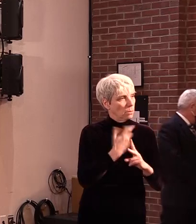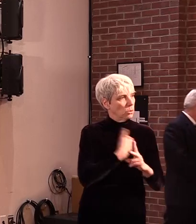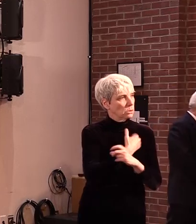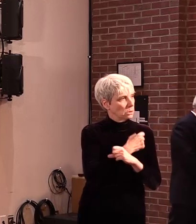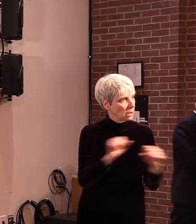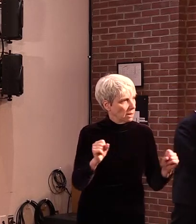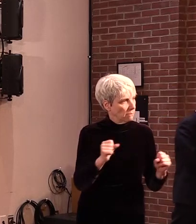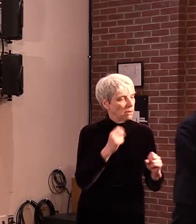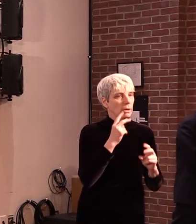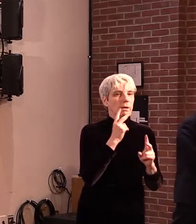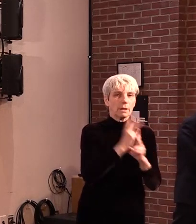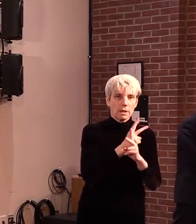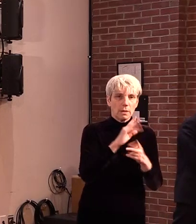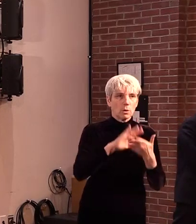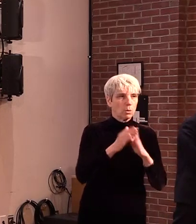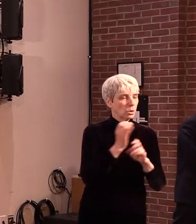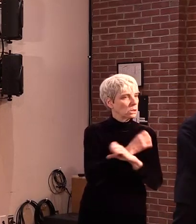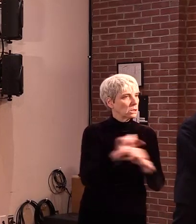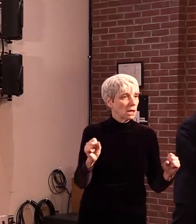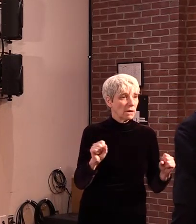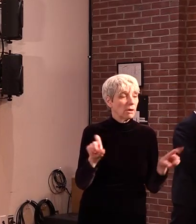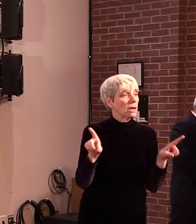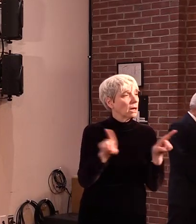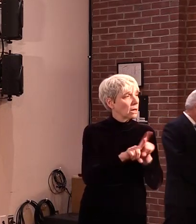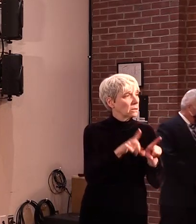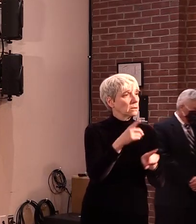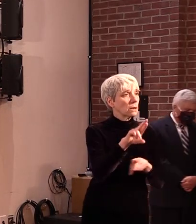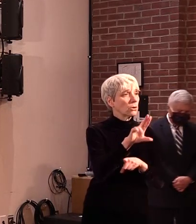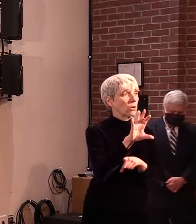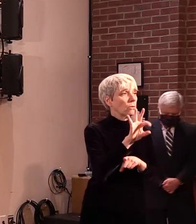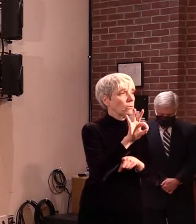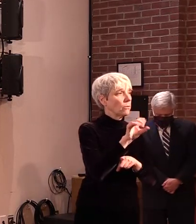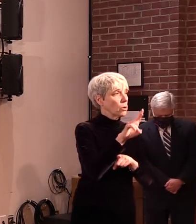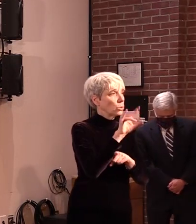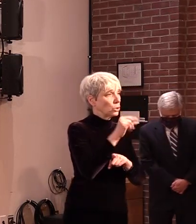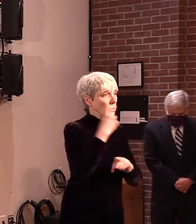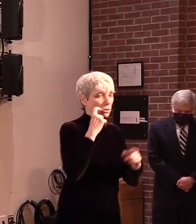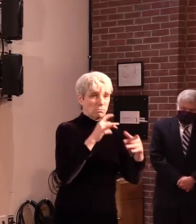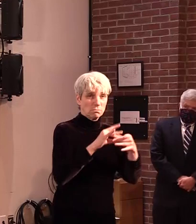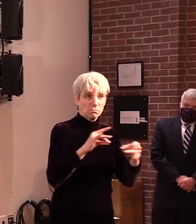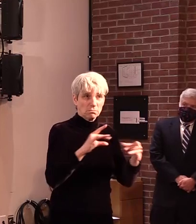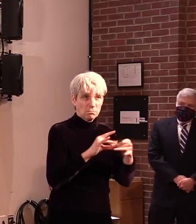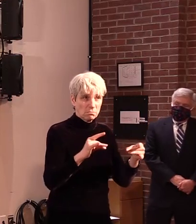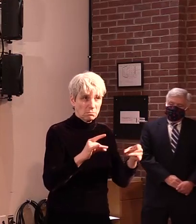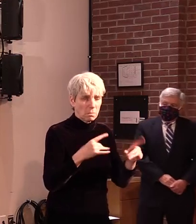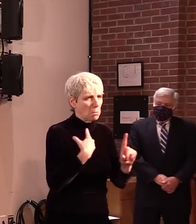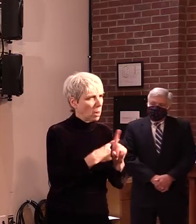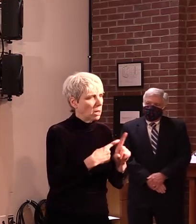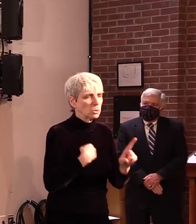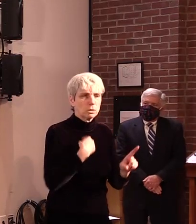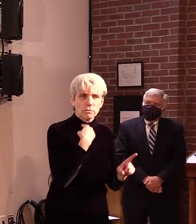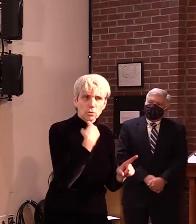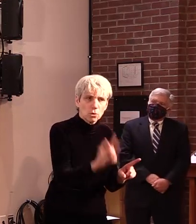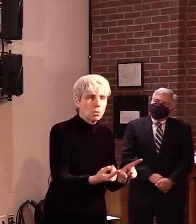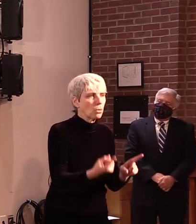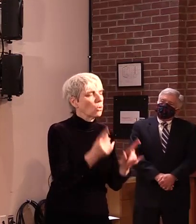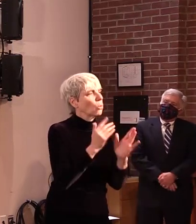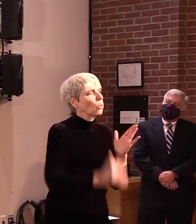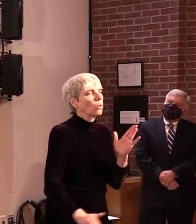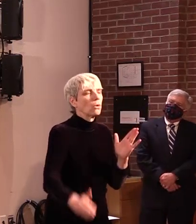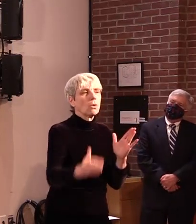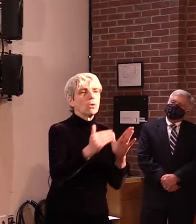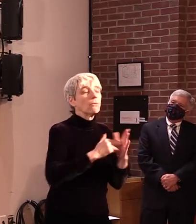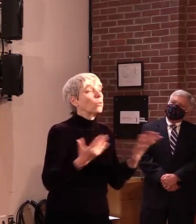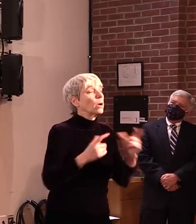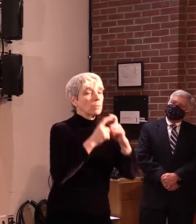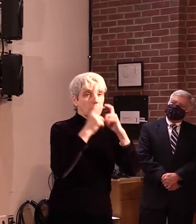virus, just like Dr. Fauci reinforced, and we've stated here quite frequently. Wear a